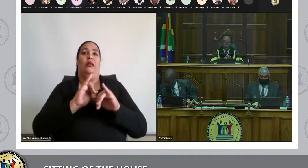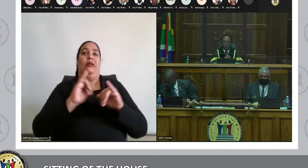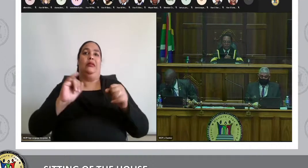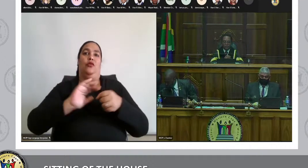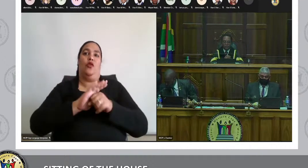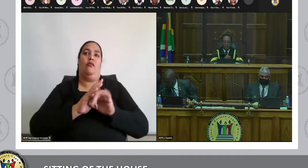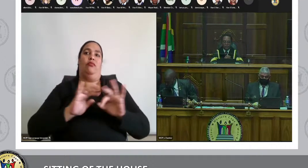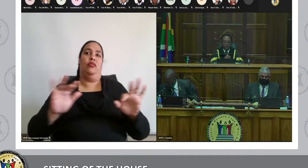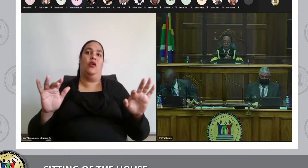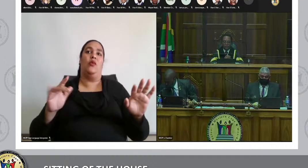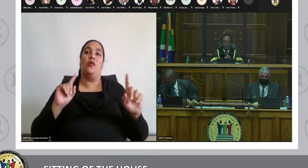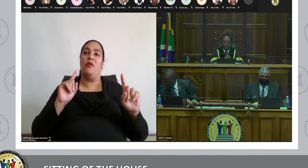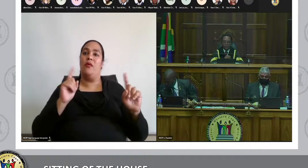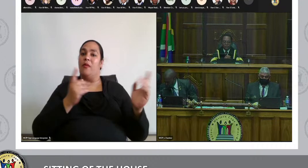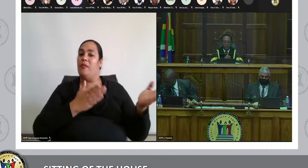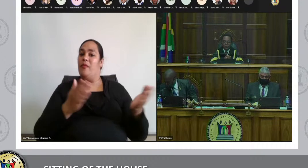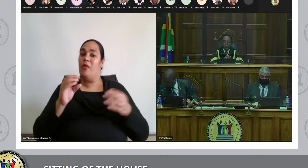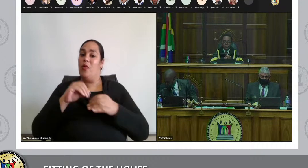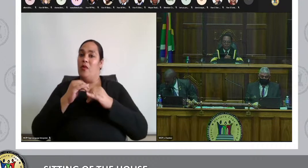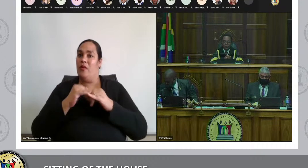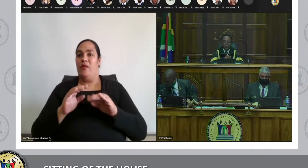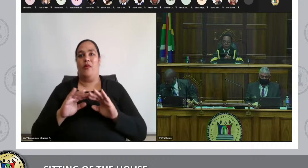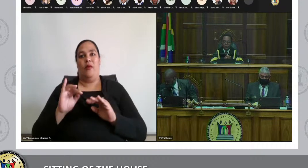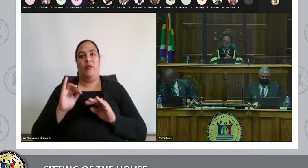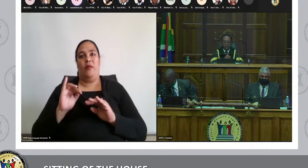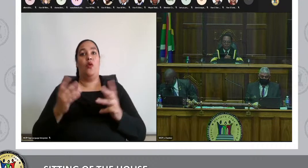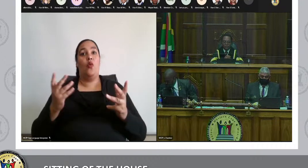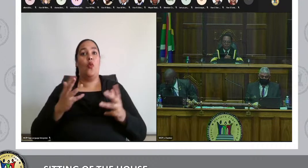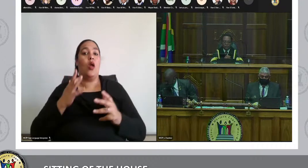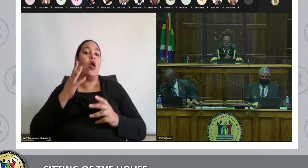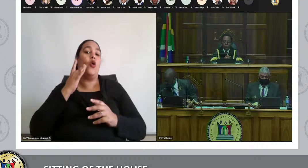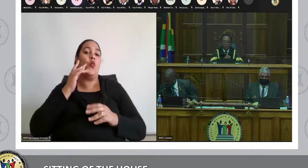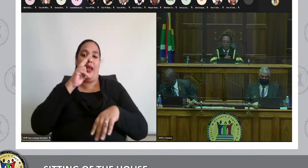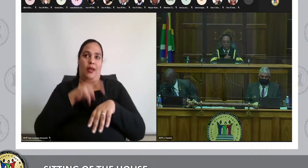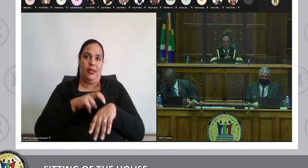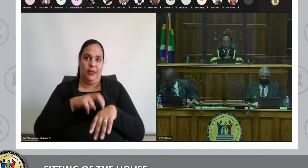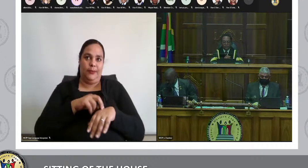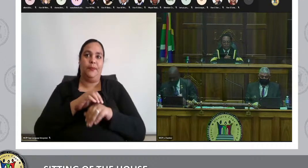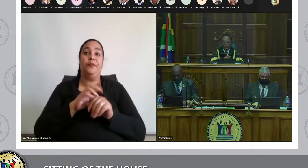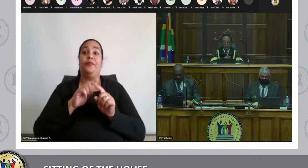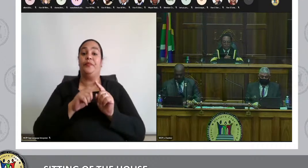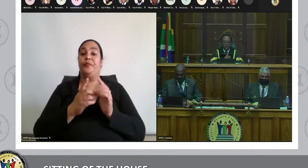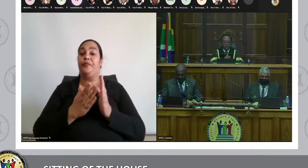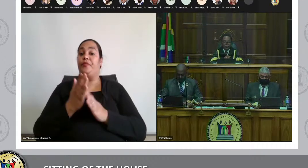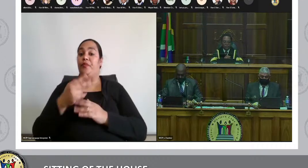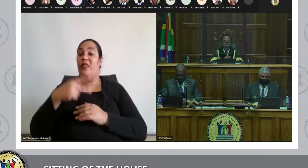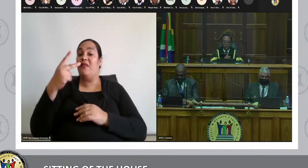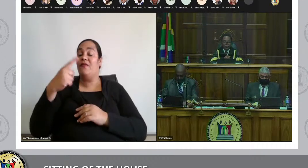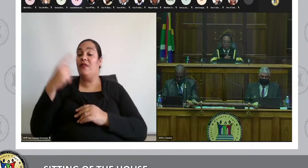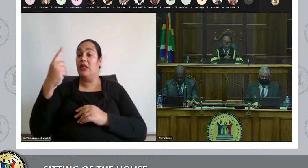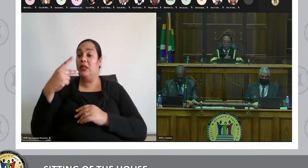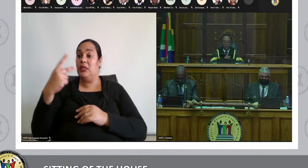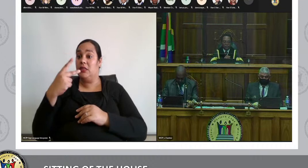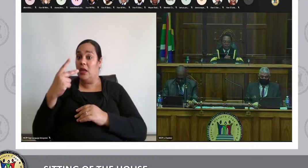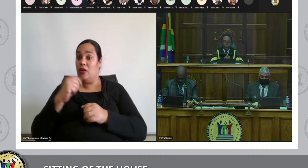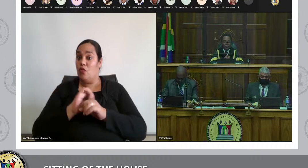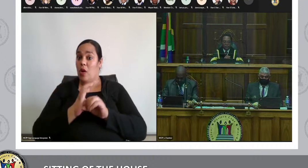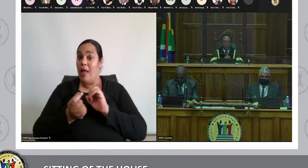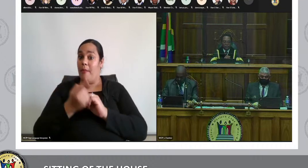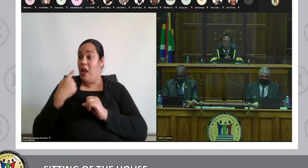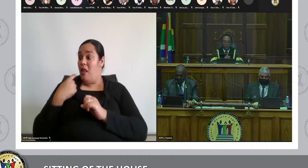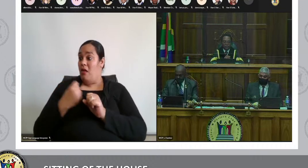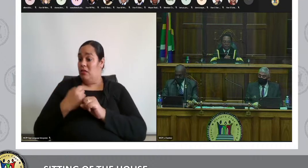can bring online additional bed capacity where and when needed. Throughout the first and second wave, we have ensured that our